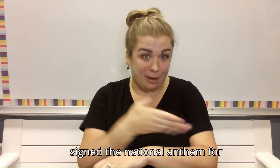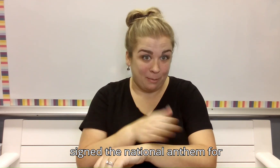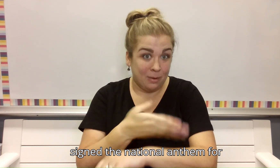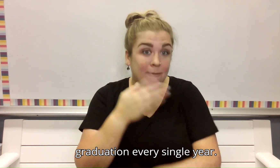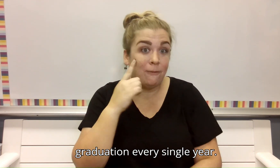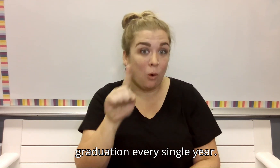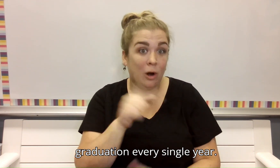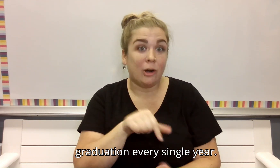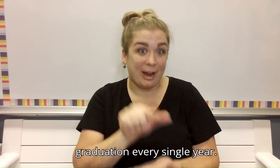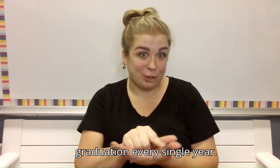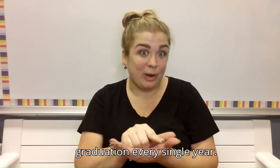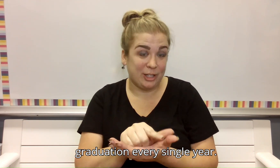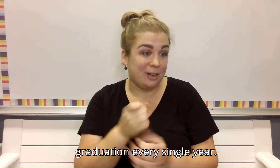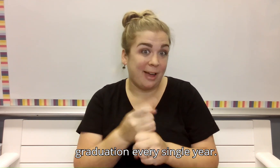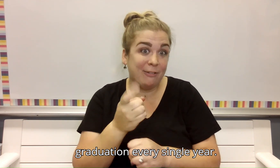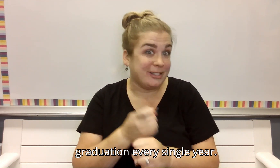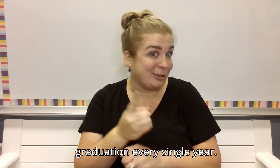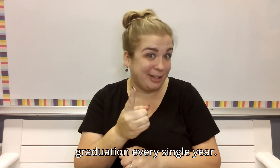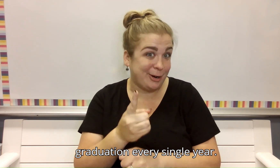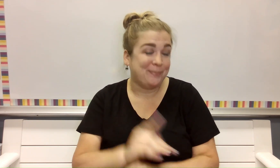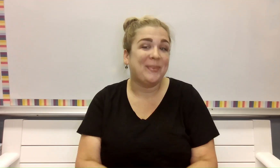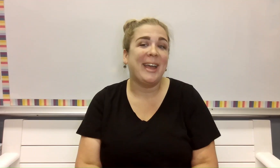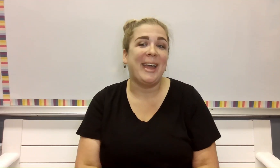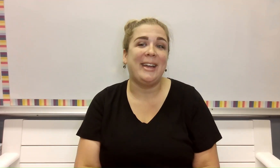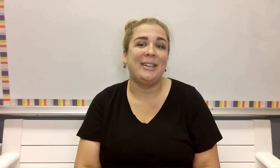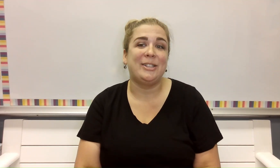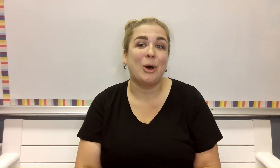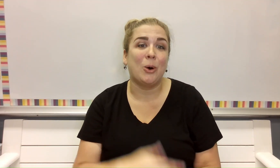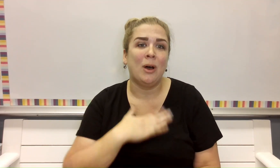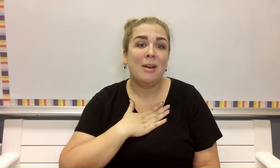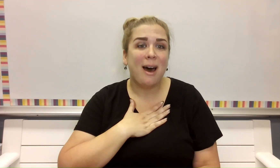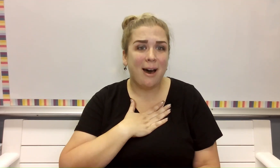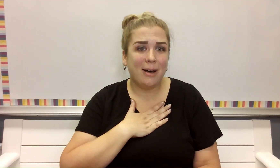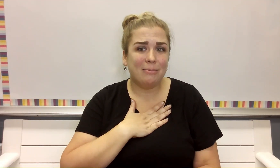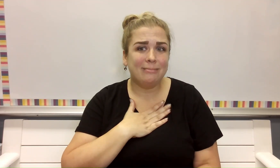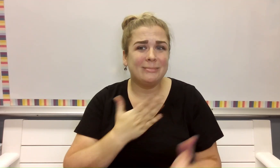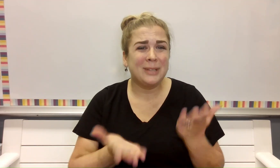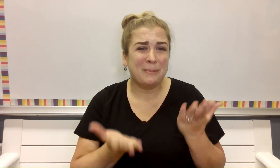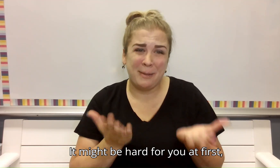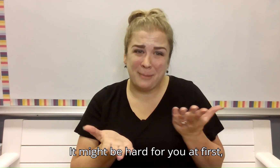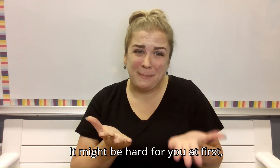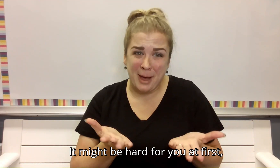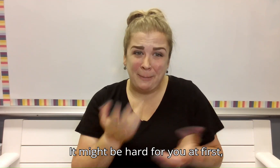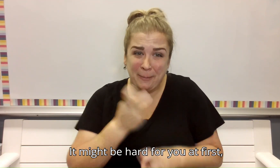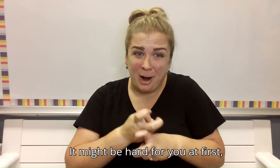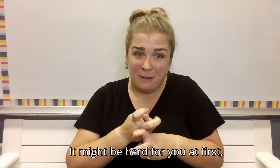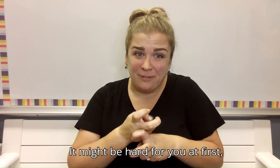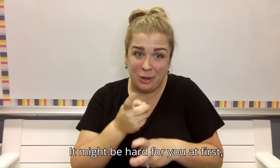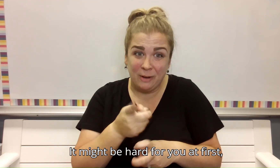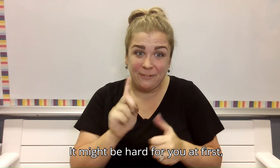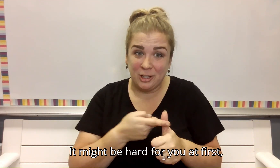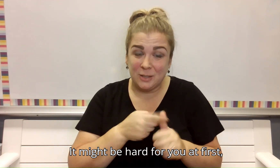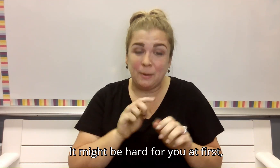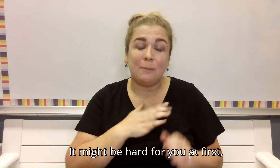anthem for graduation every single year. And so um, I might be hard for you at first, but